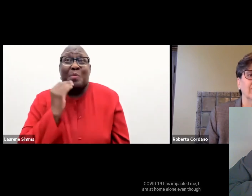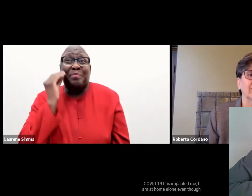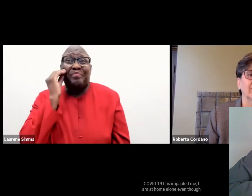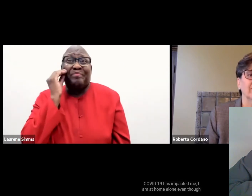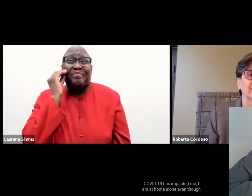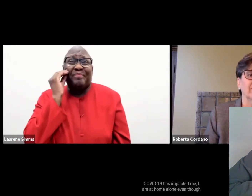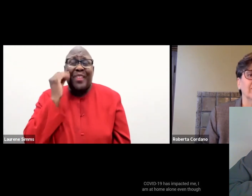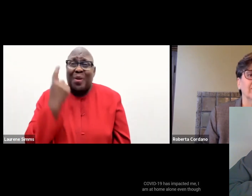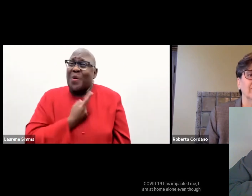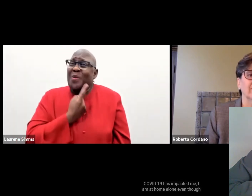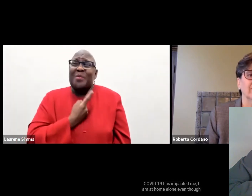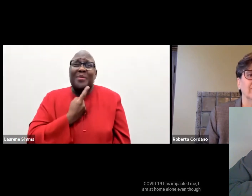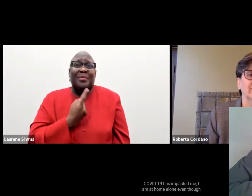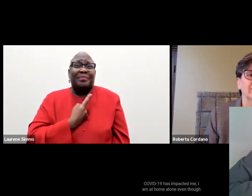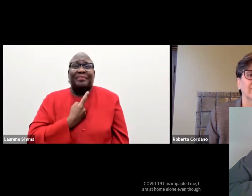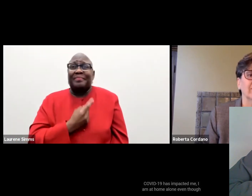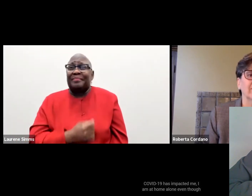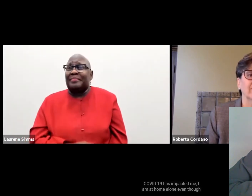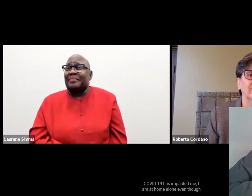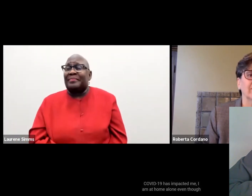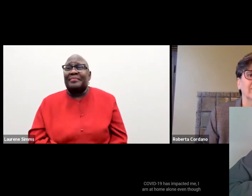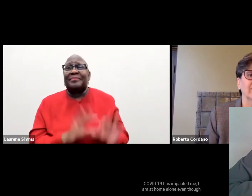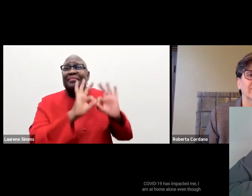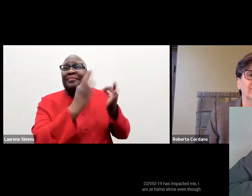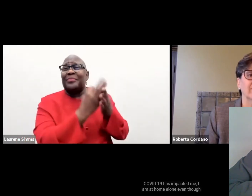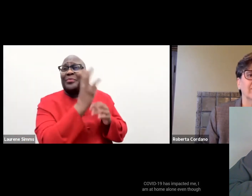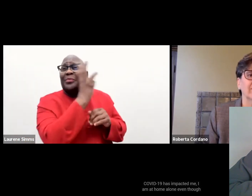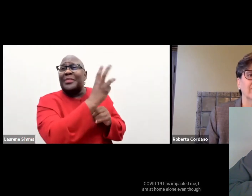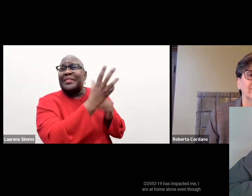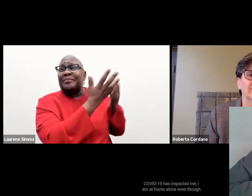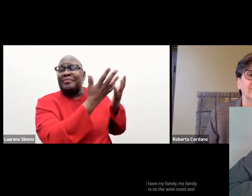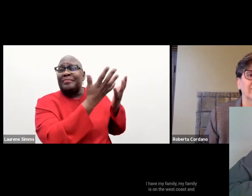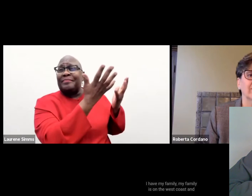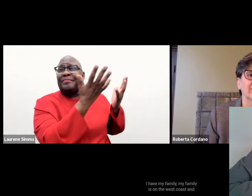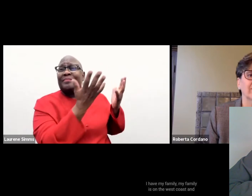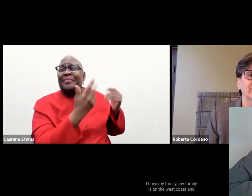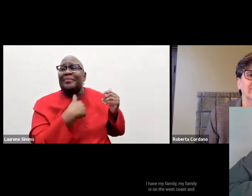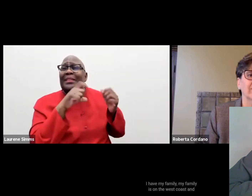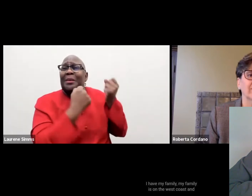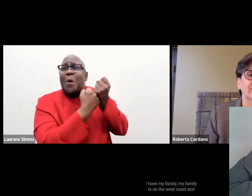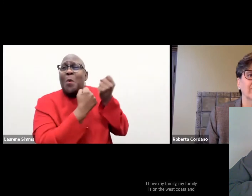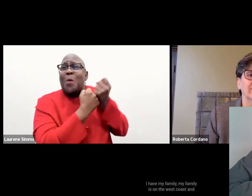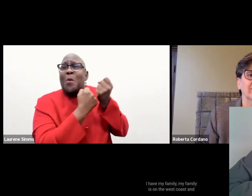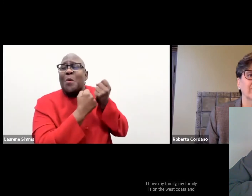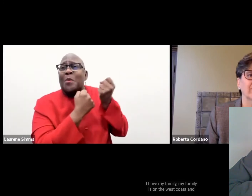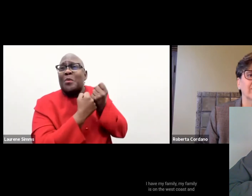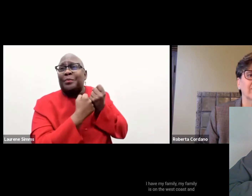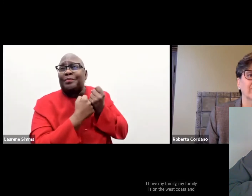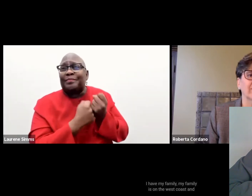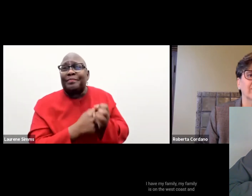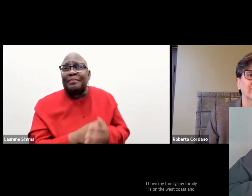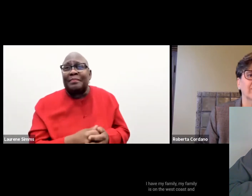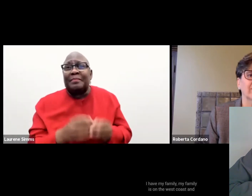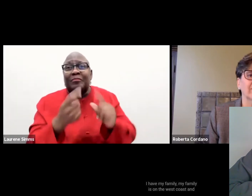I want to retire, and COVID-19 has impacted me. I am at home, even though,